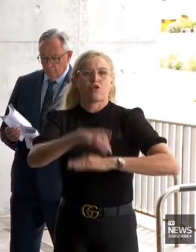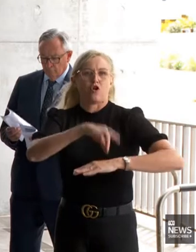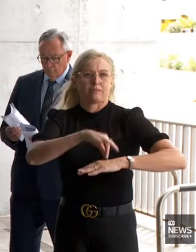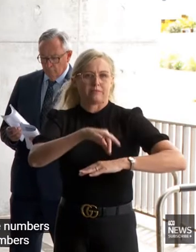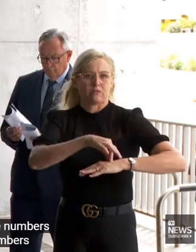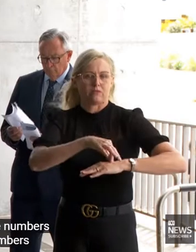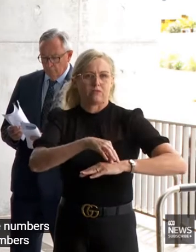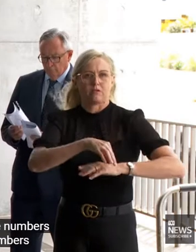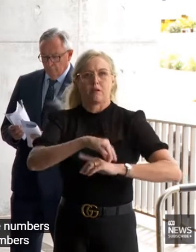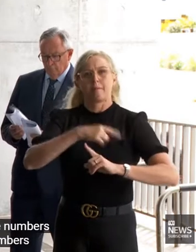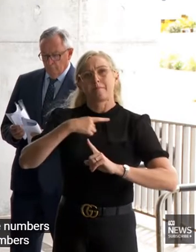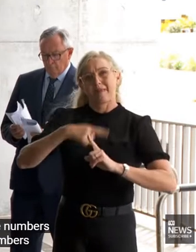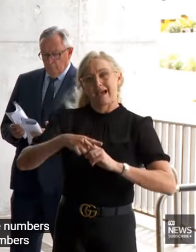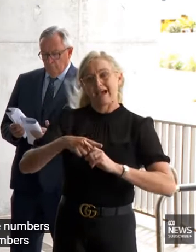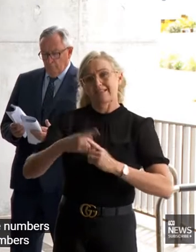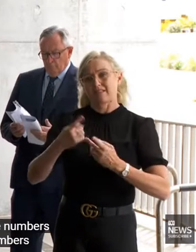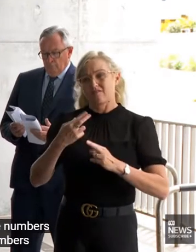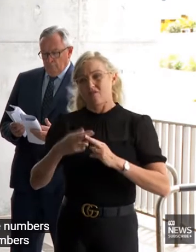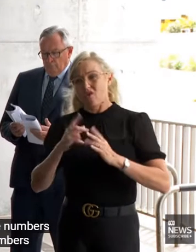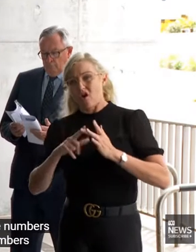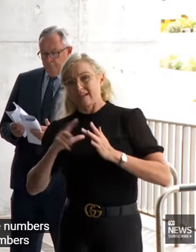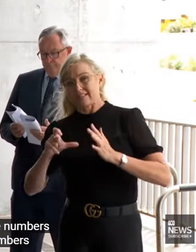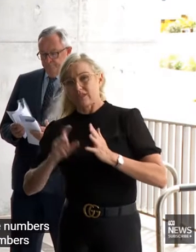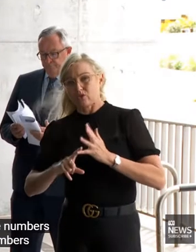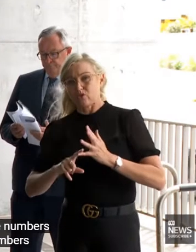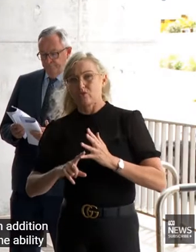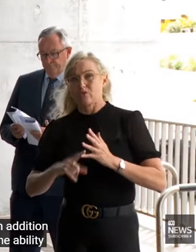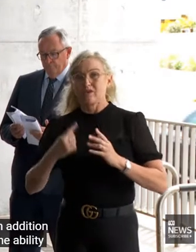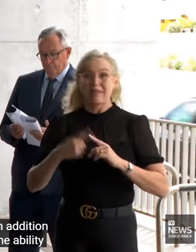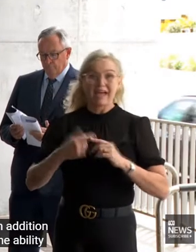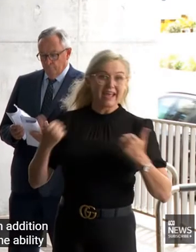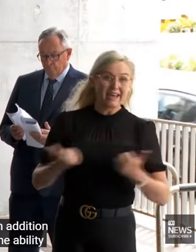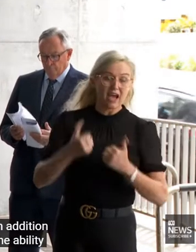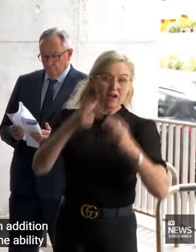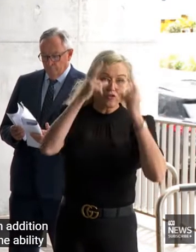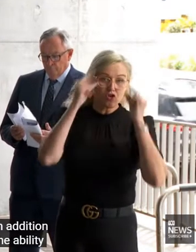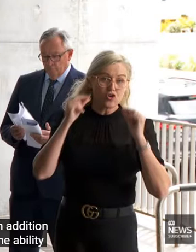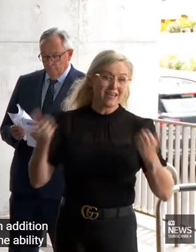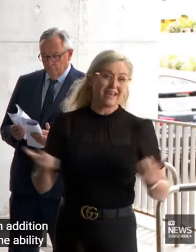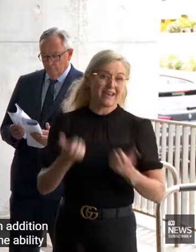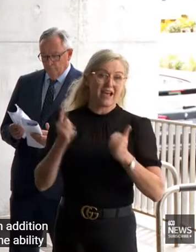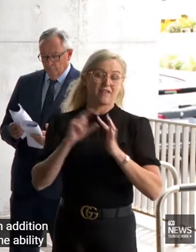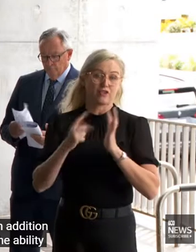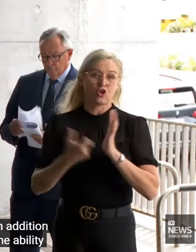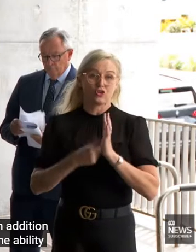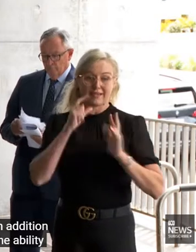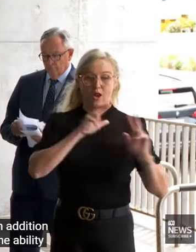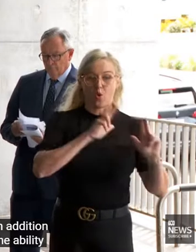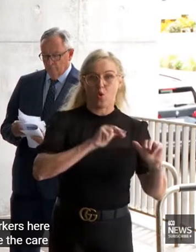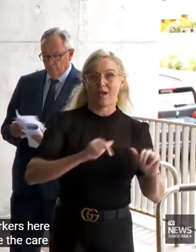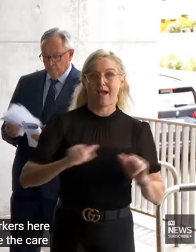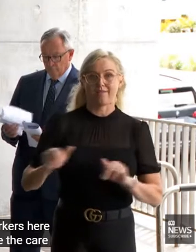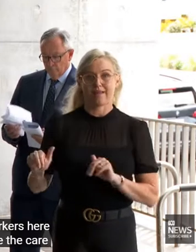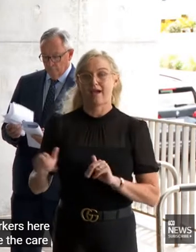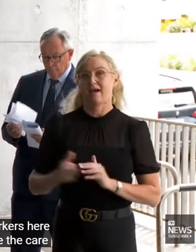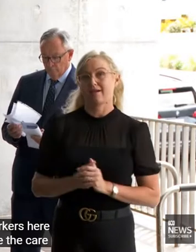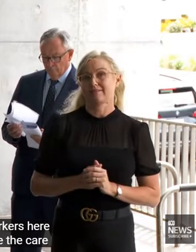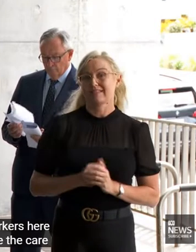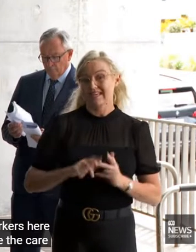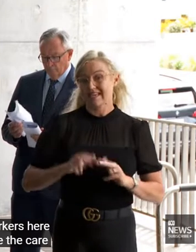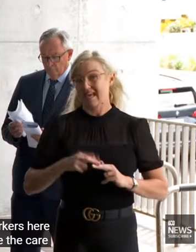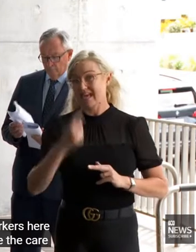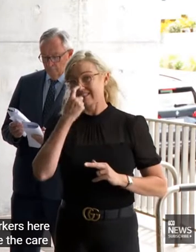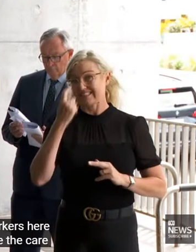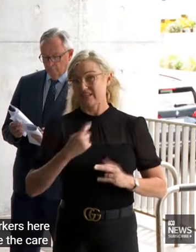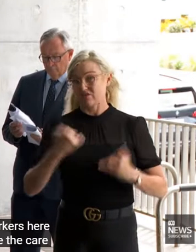in addition to that, importantly, the ability of our healthcare workers here in our state to provide the care that people need if they're